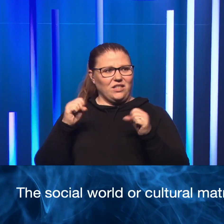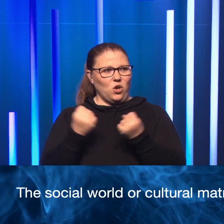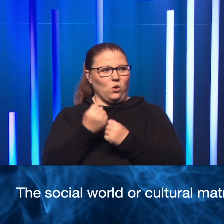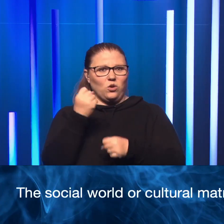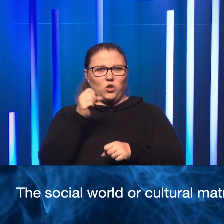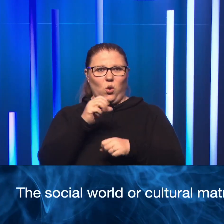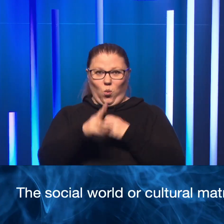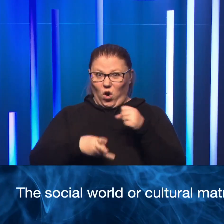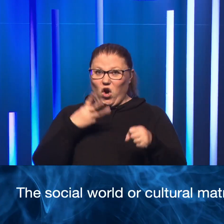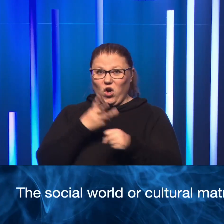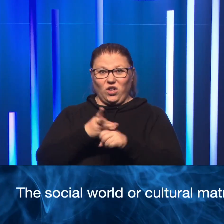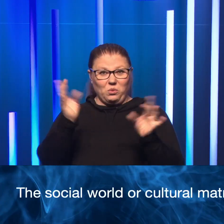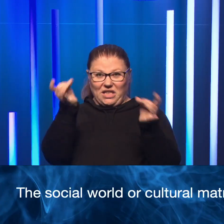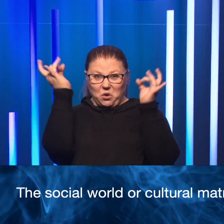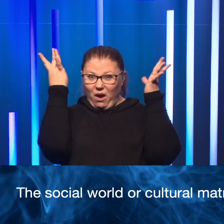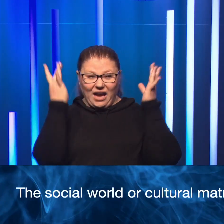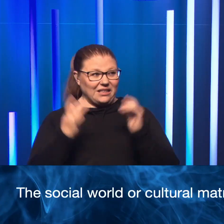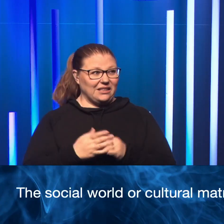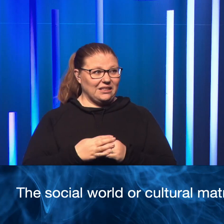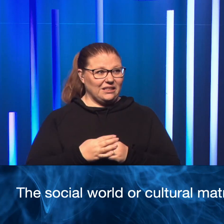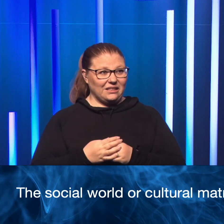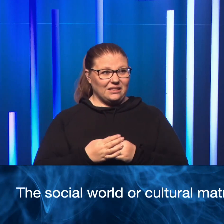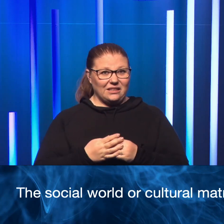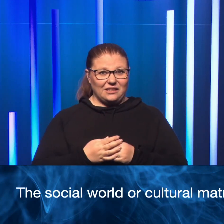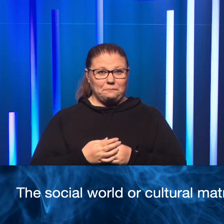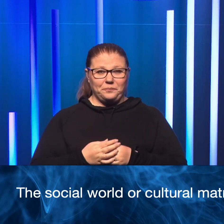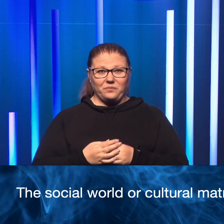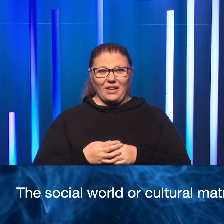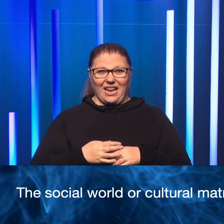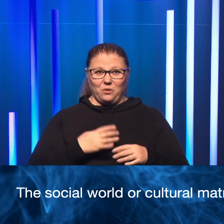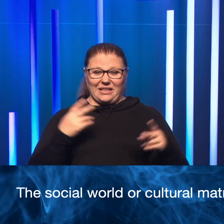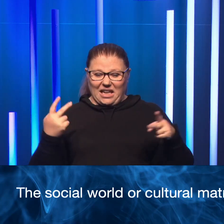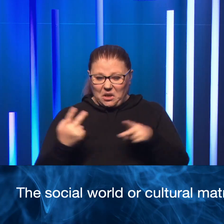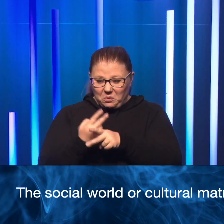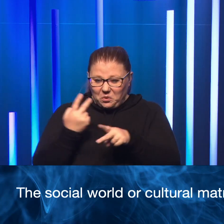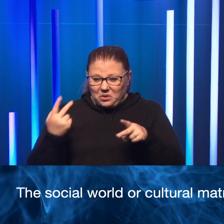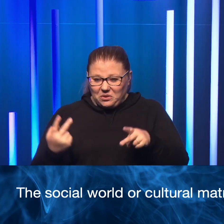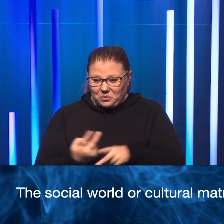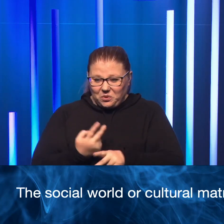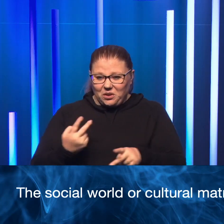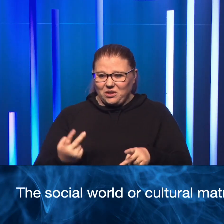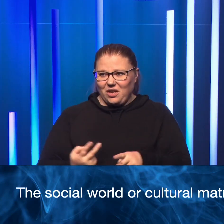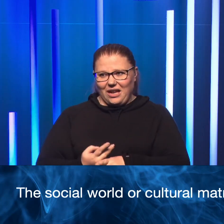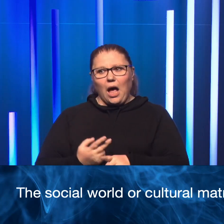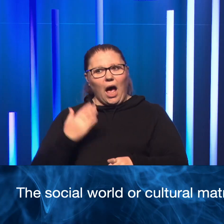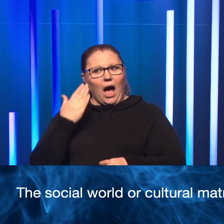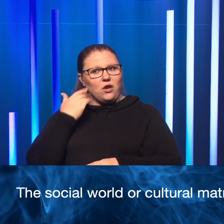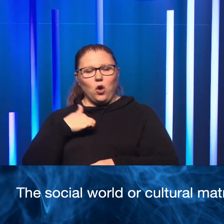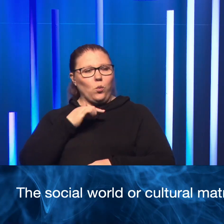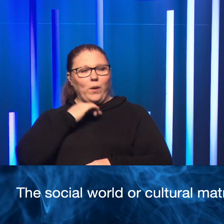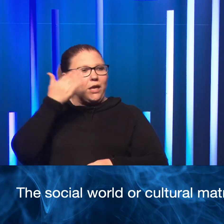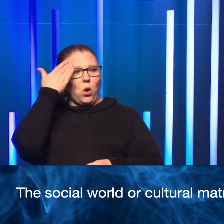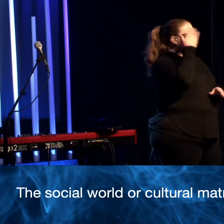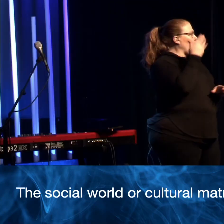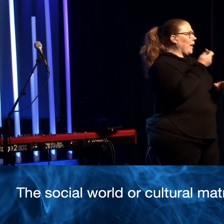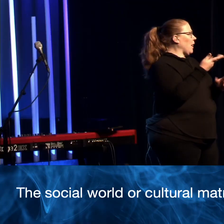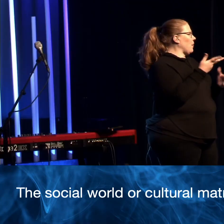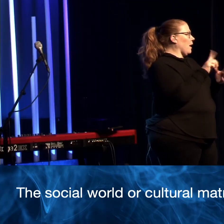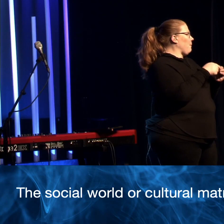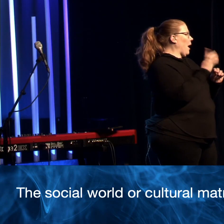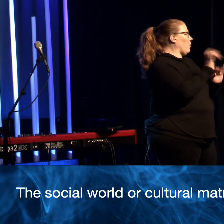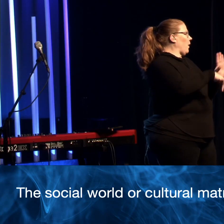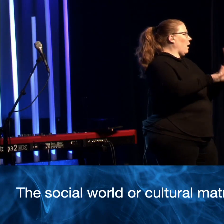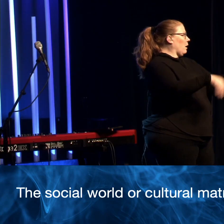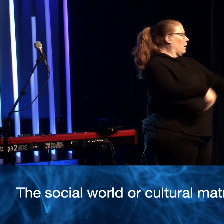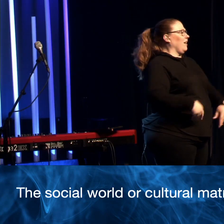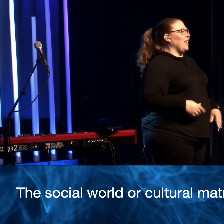crisis, and it was brewing. And I know we know nothing about a brewing social crisis. We have no concept of this. So you're